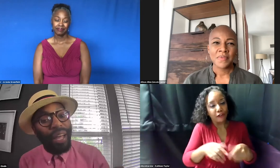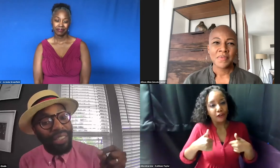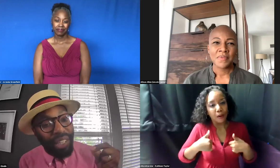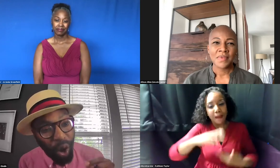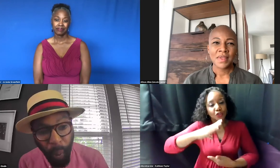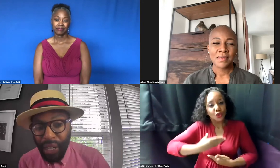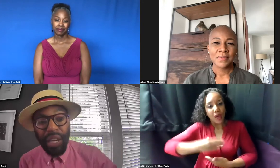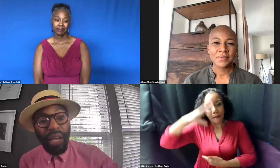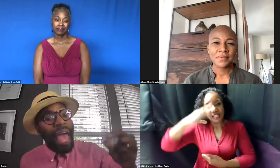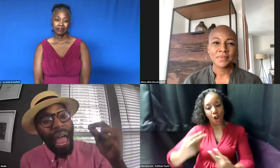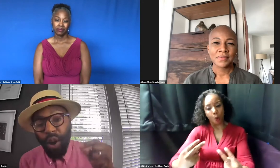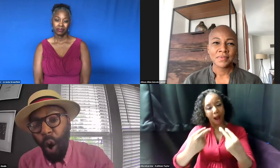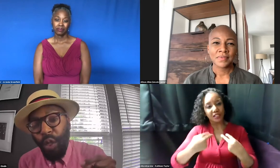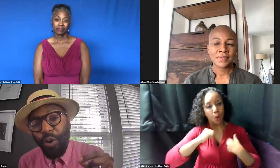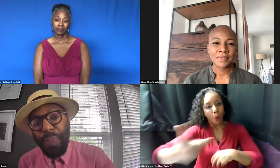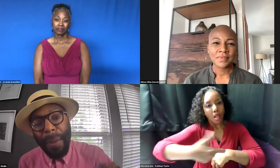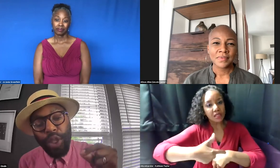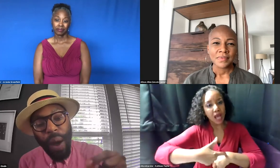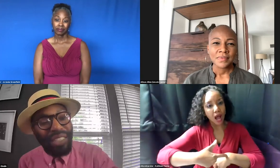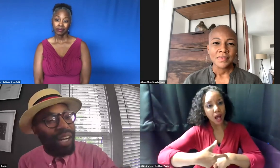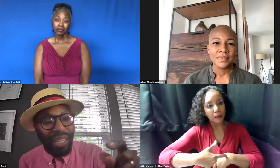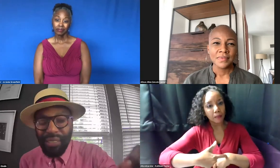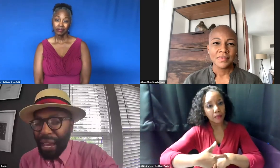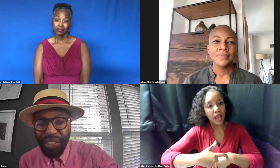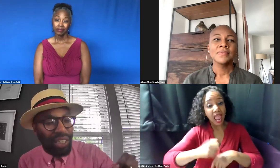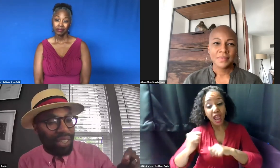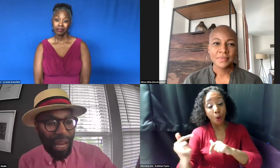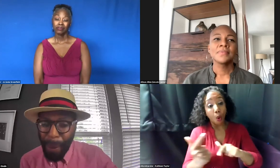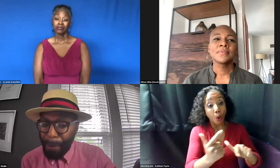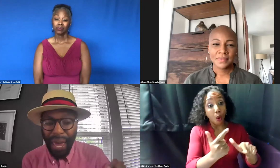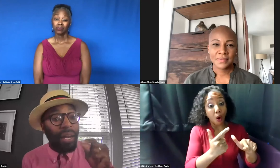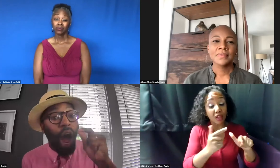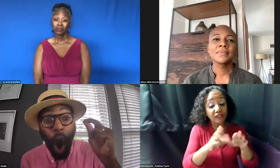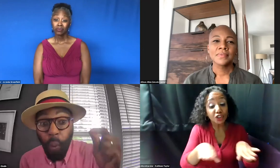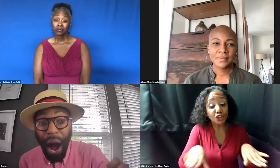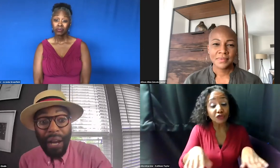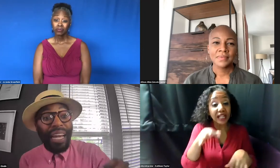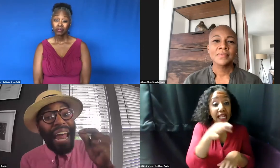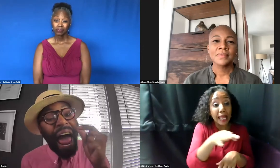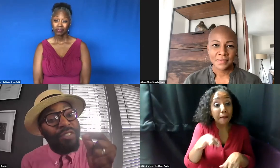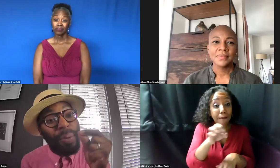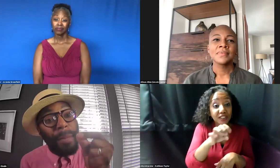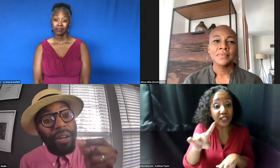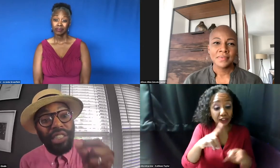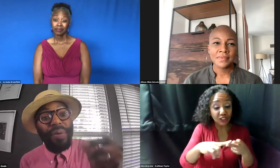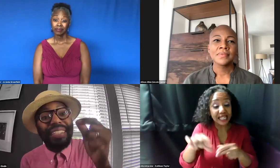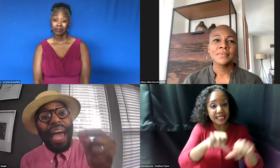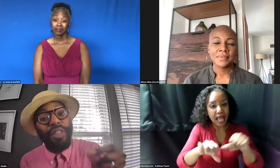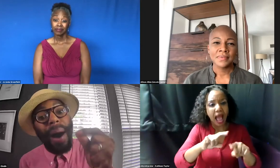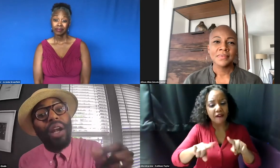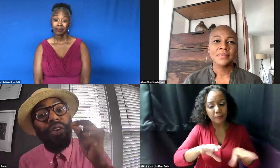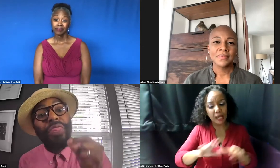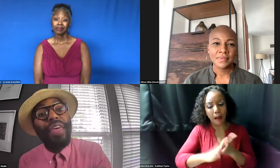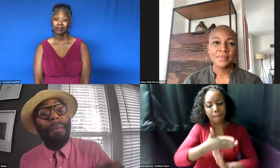my daughter and son are watching, and all those babies who I touch in Science Genius and Hip Hop Ed are watching, and I have to be a better self because